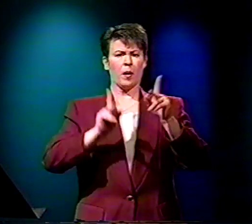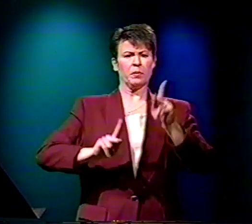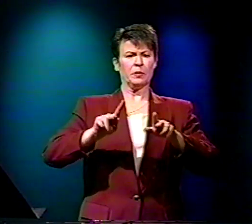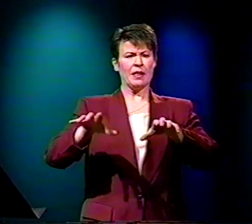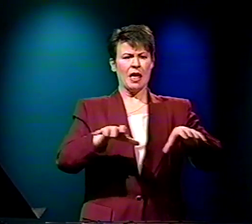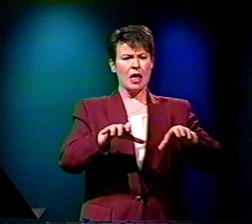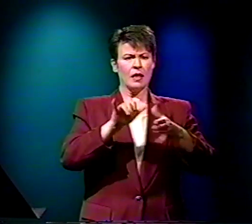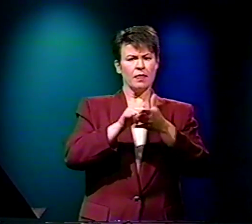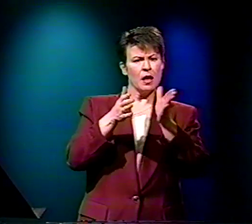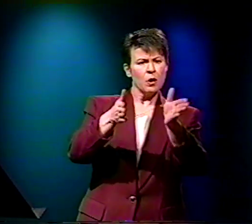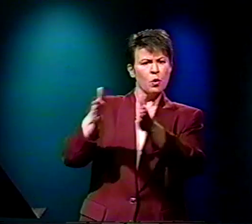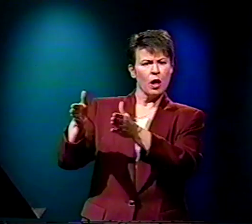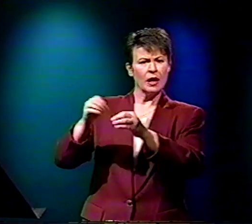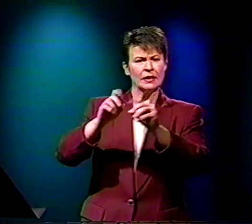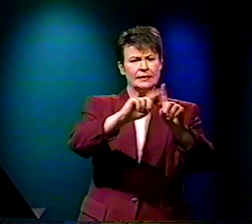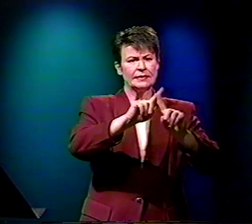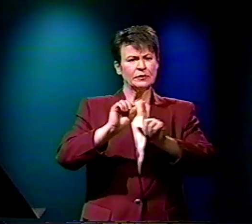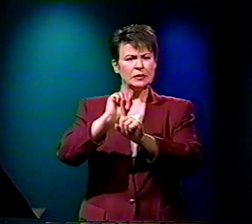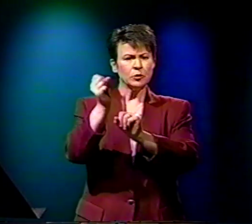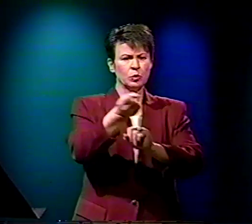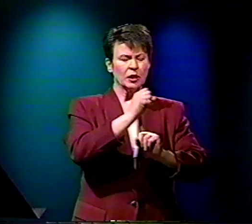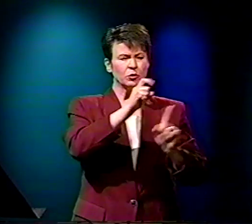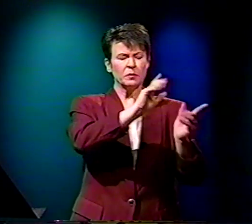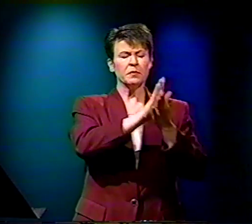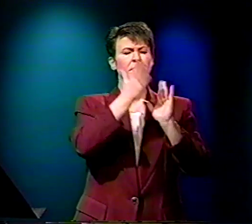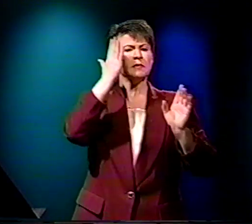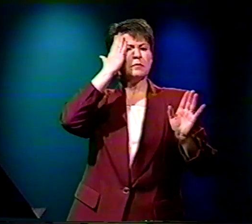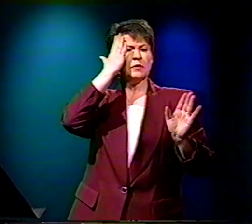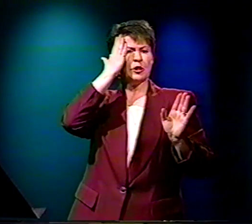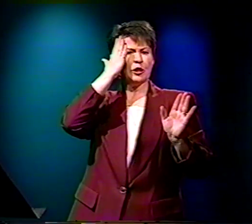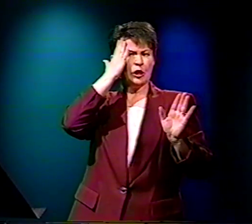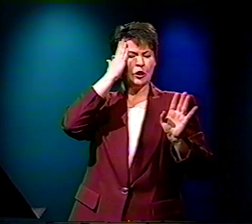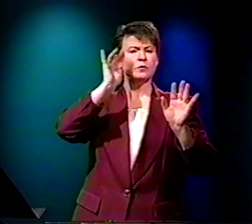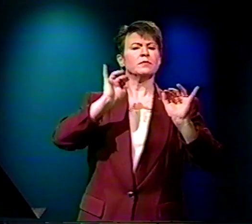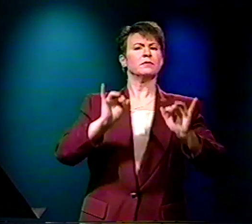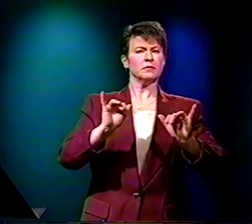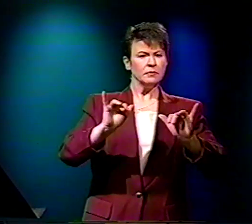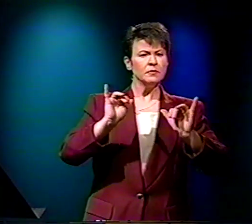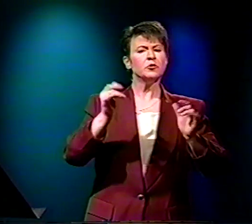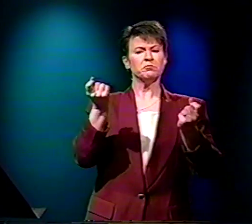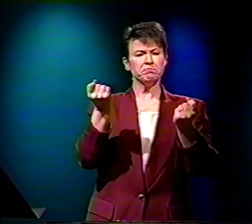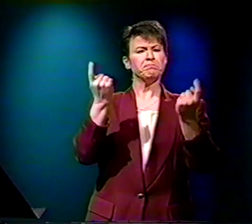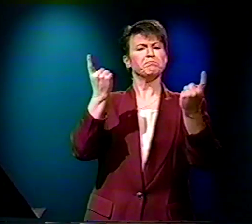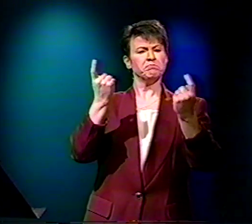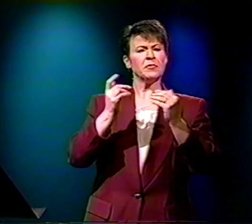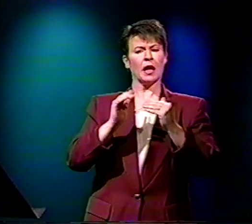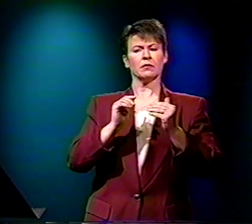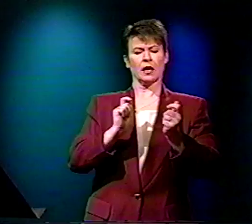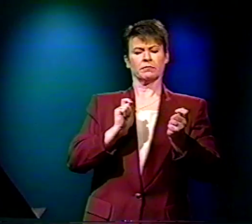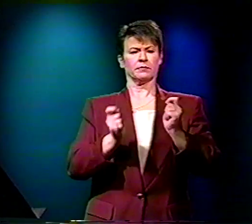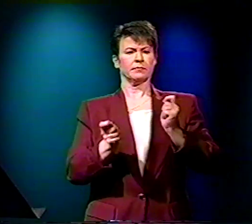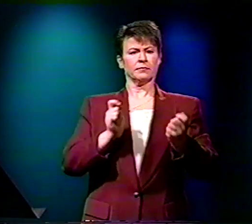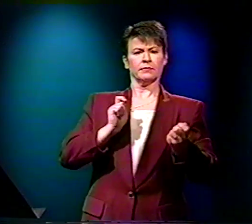and why people behave the way that they do behave in different situations. Interpreters need to be familiar with that so that they will be able